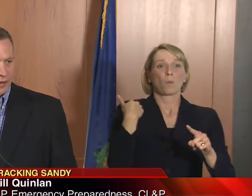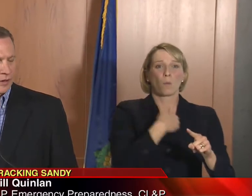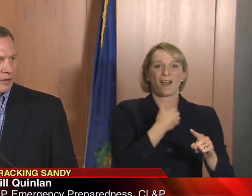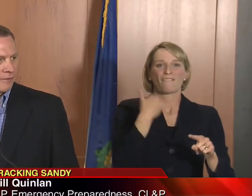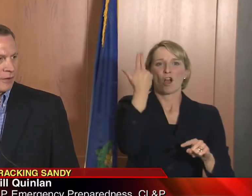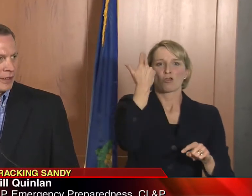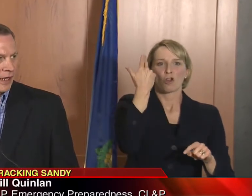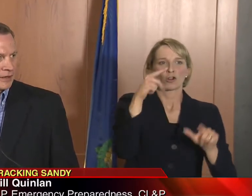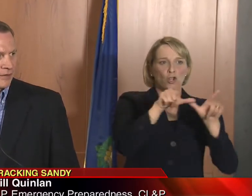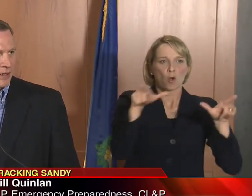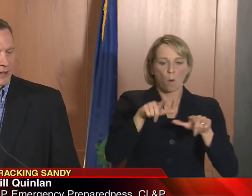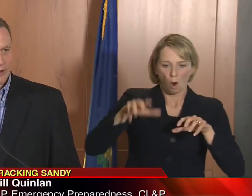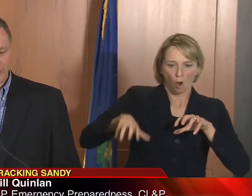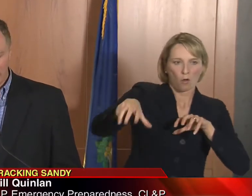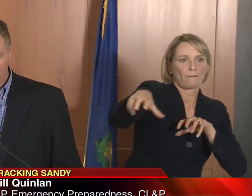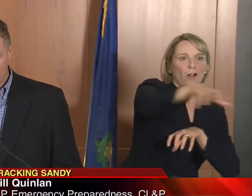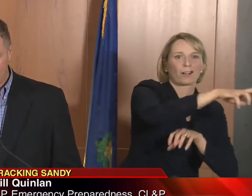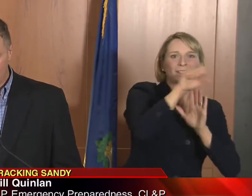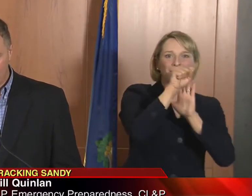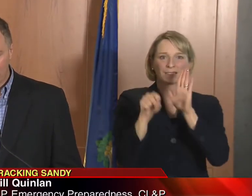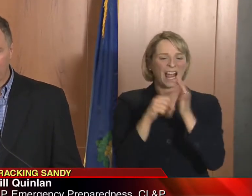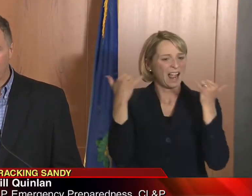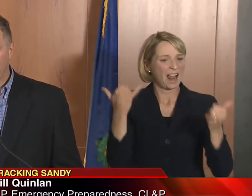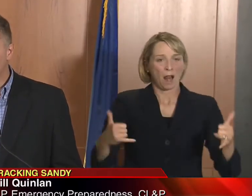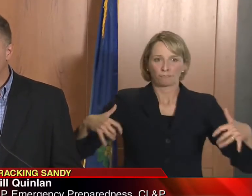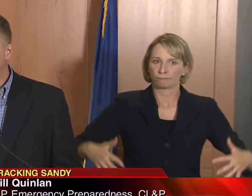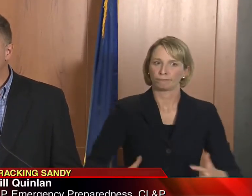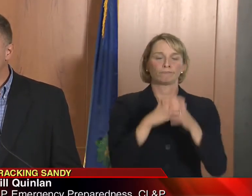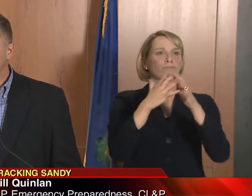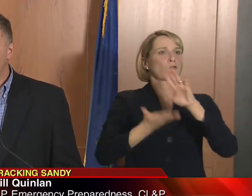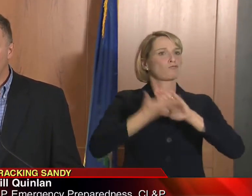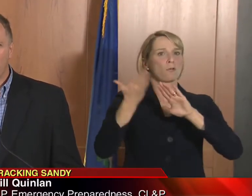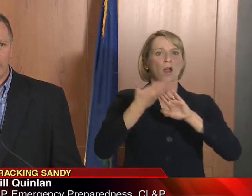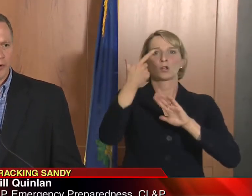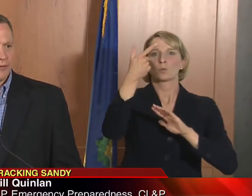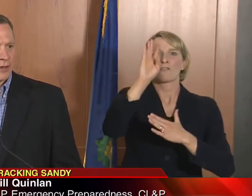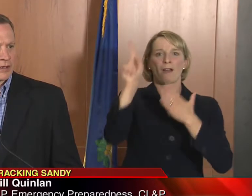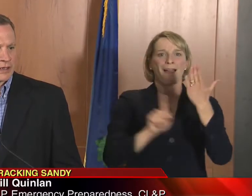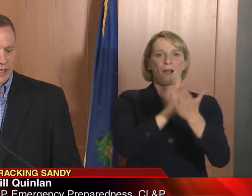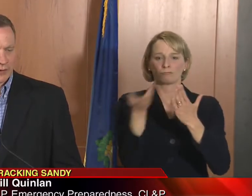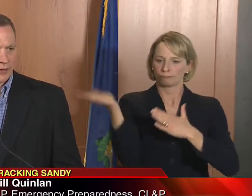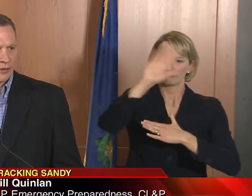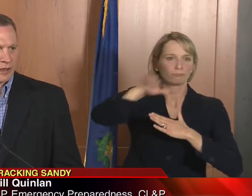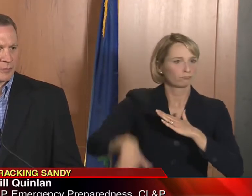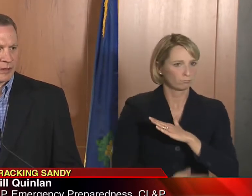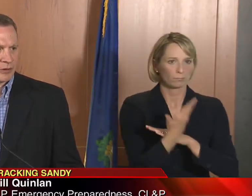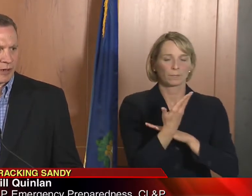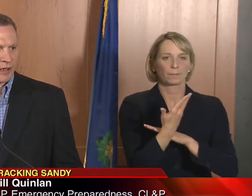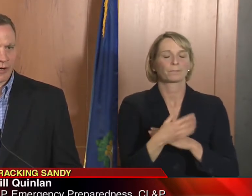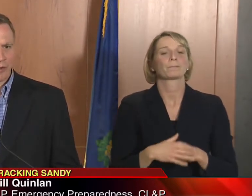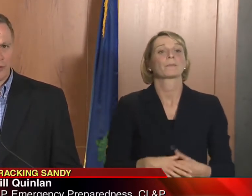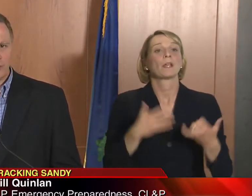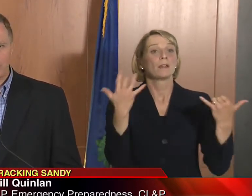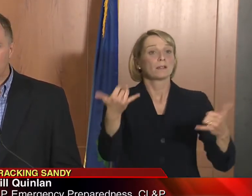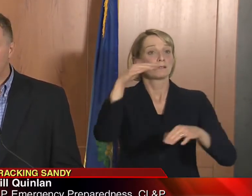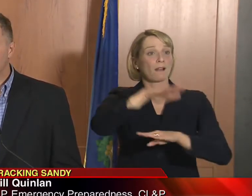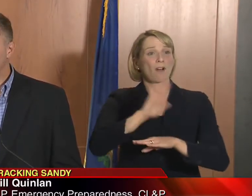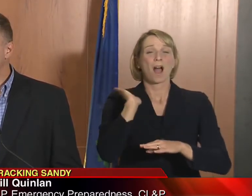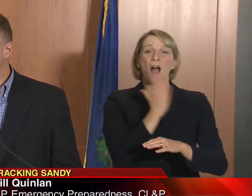now fully activated and operating around the clock. A primary focus this afternoon has been to ready our